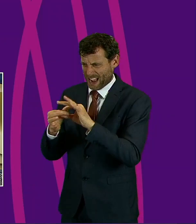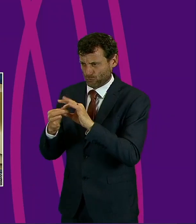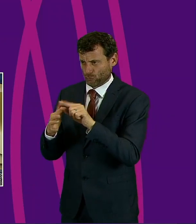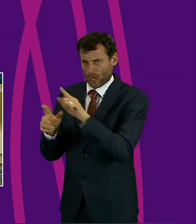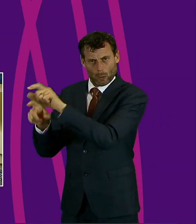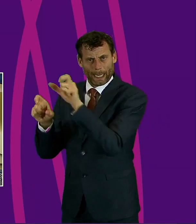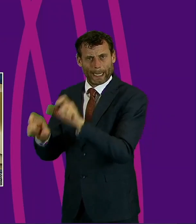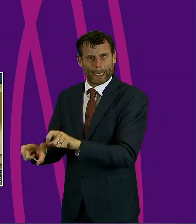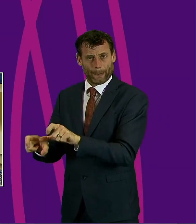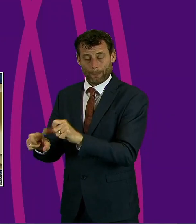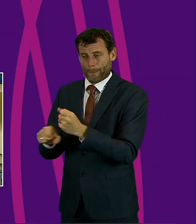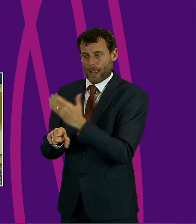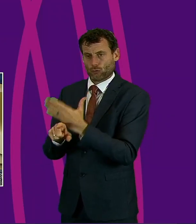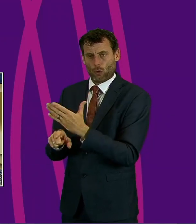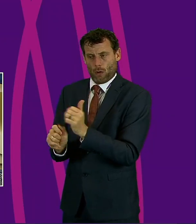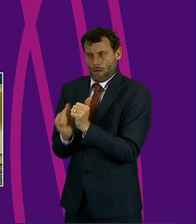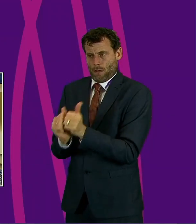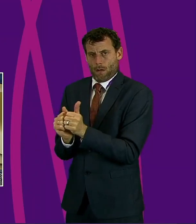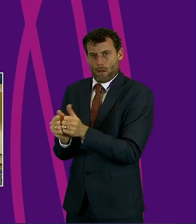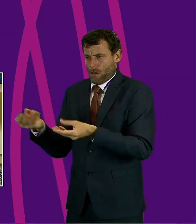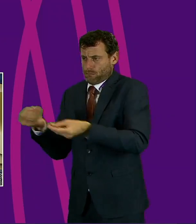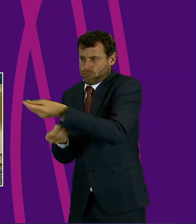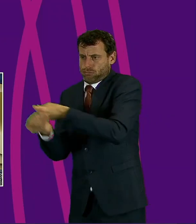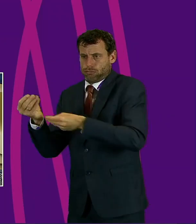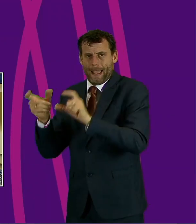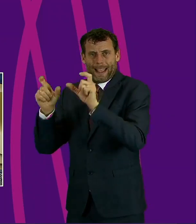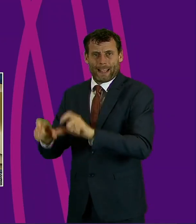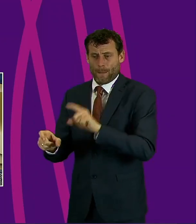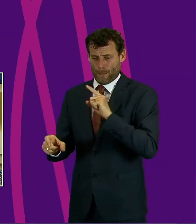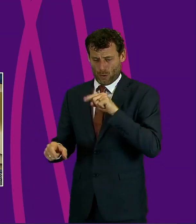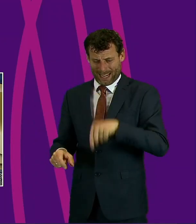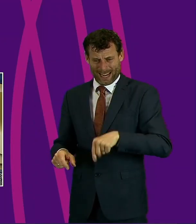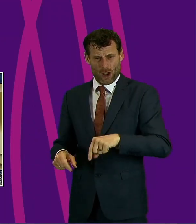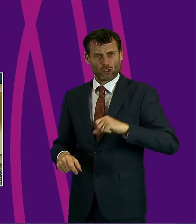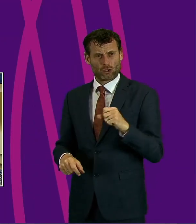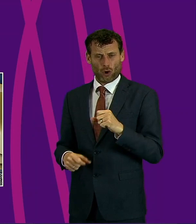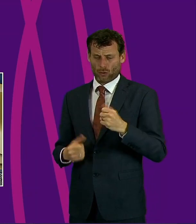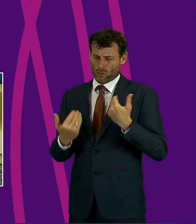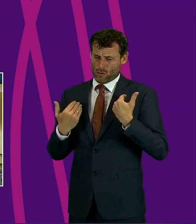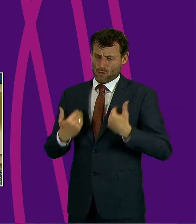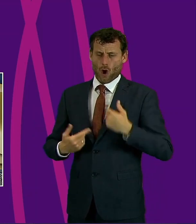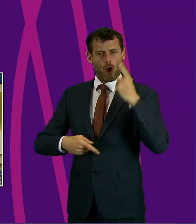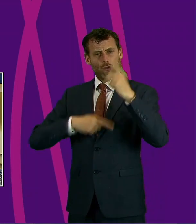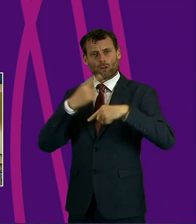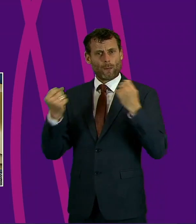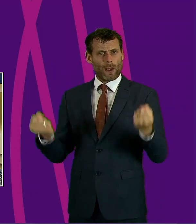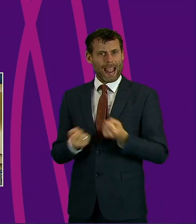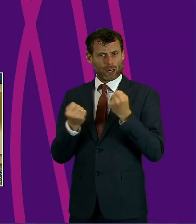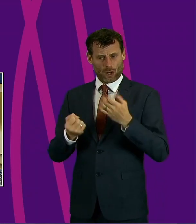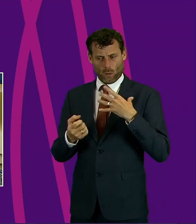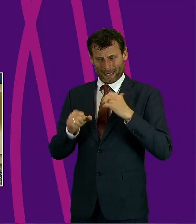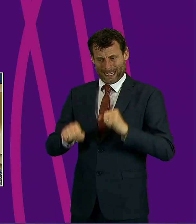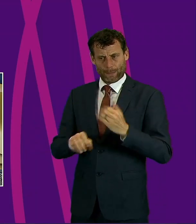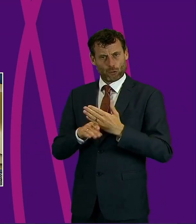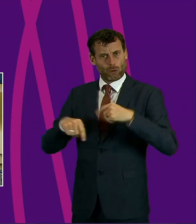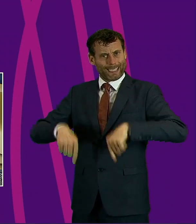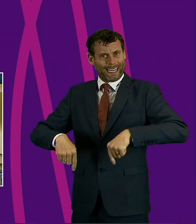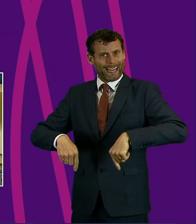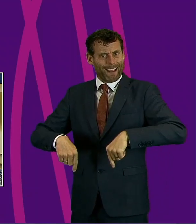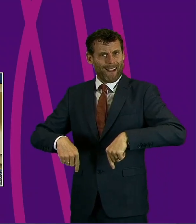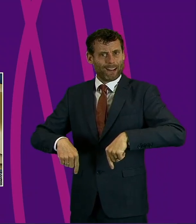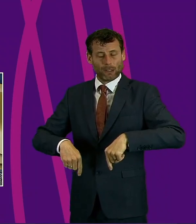much of the economic benefit from our vast renewable energy resources comes to Scotland as possible, and that will be an